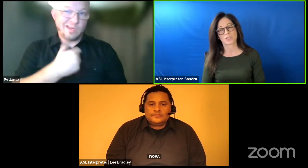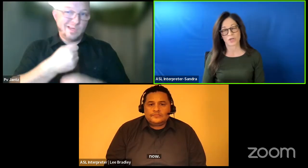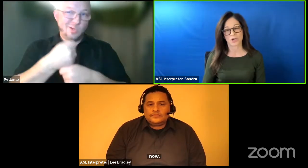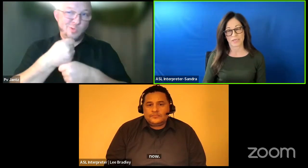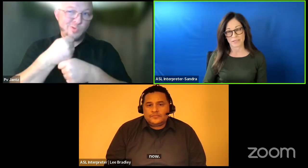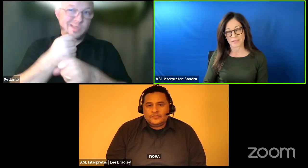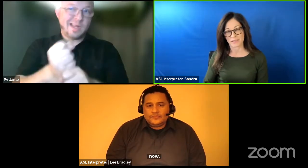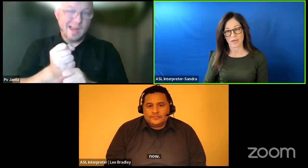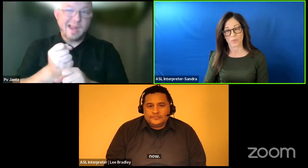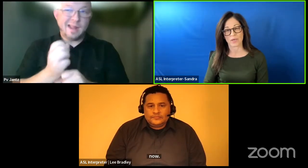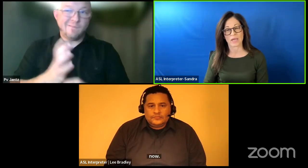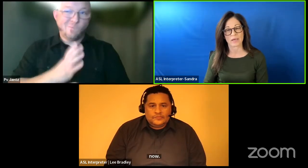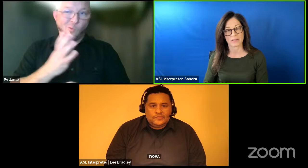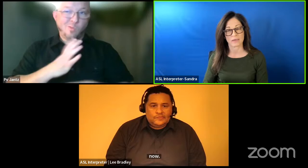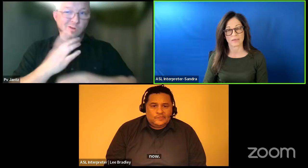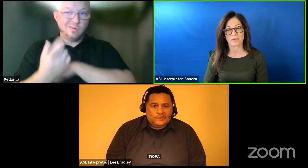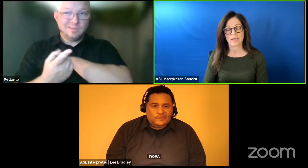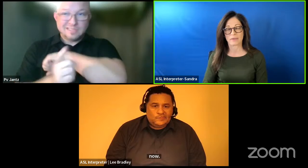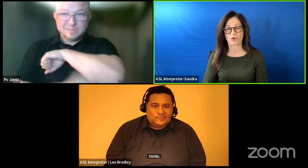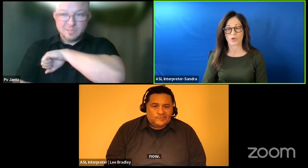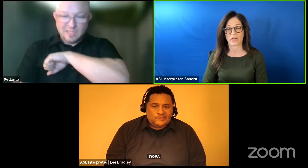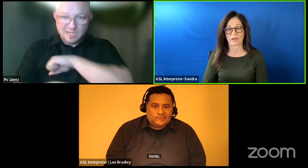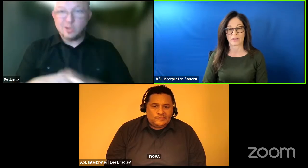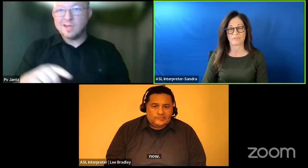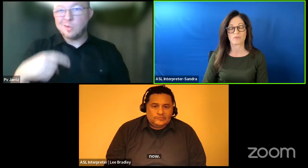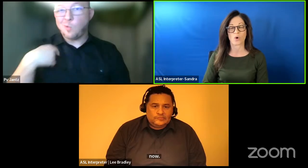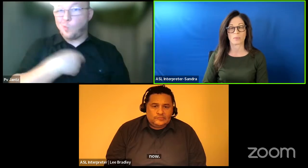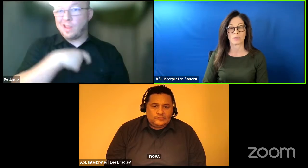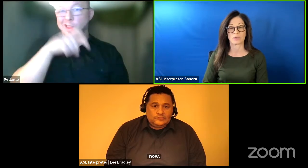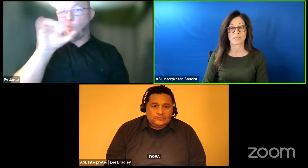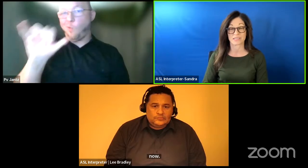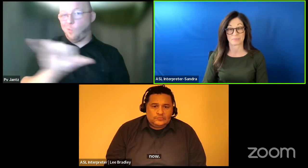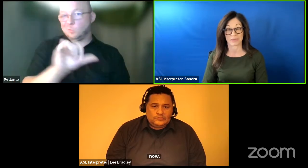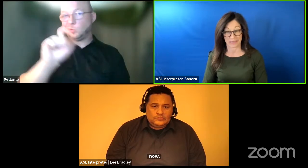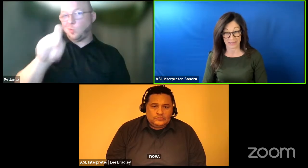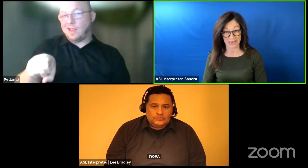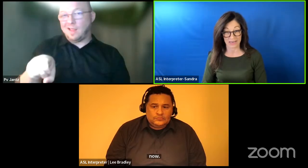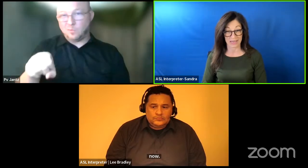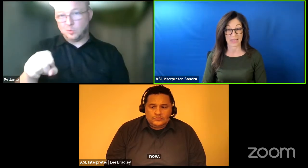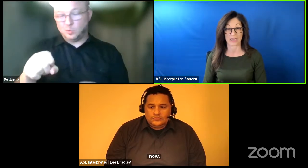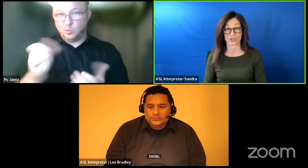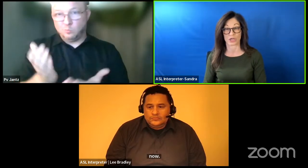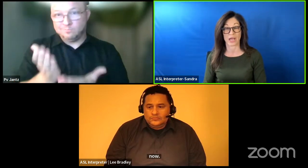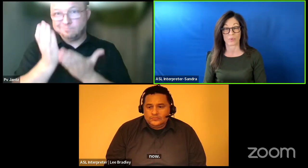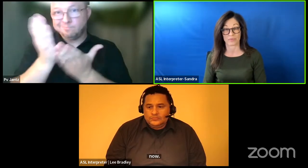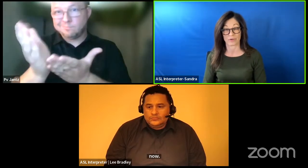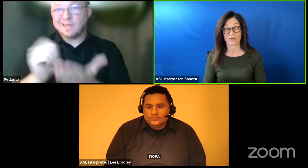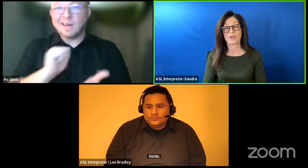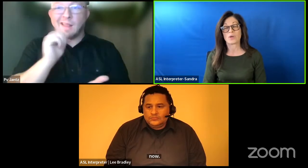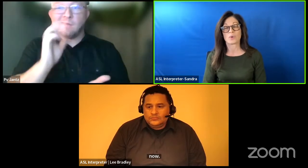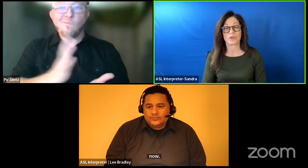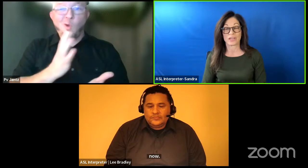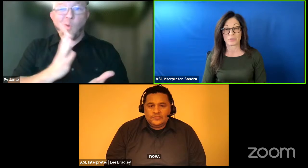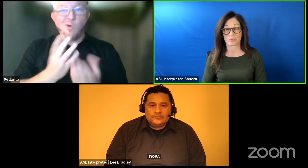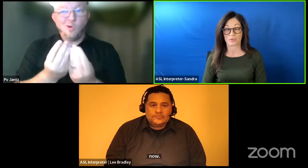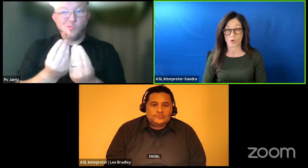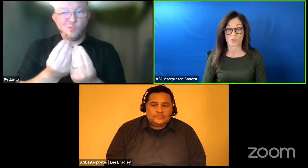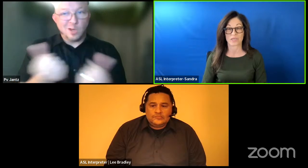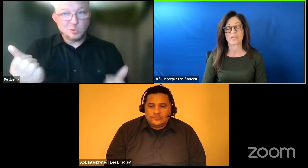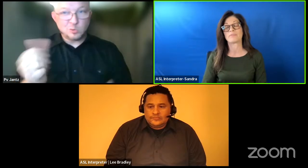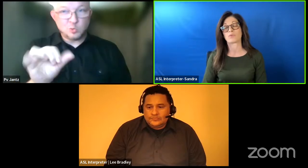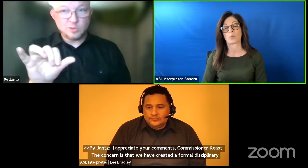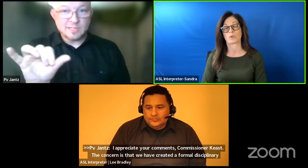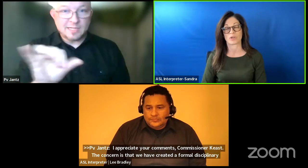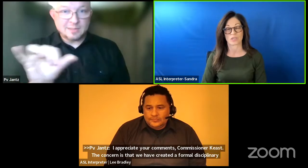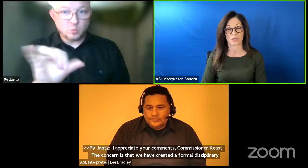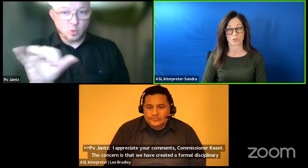The concern is that we have created a formal discipline action. However, we need to